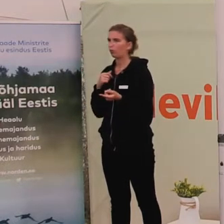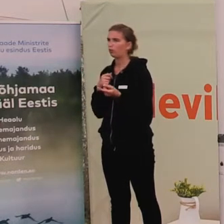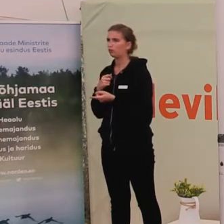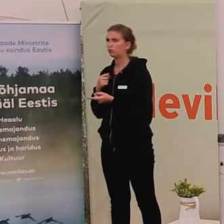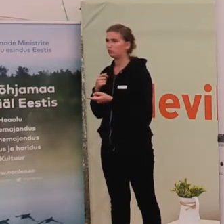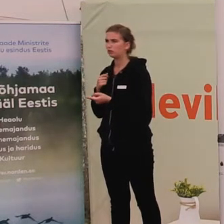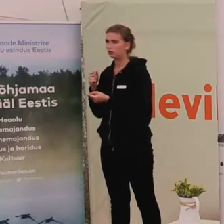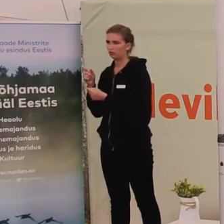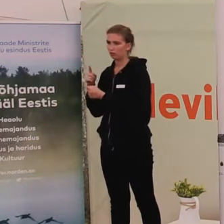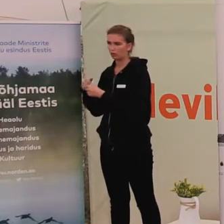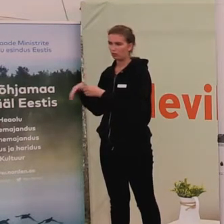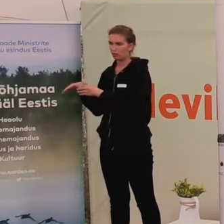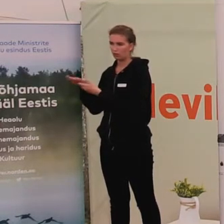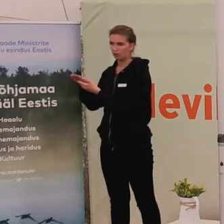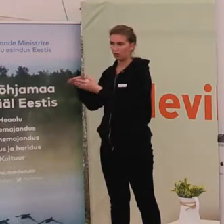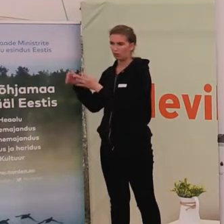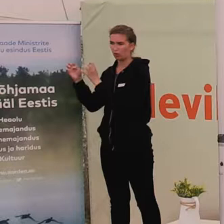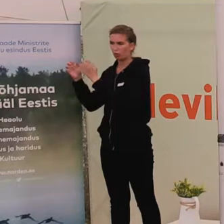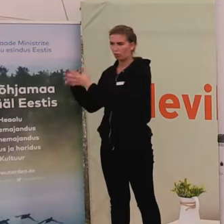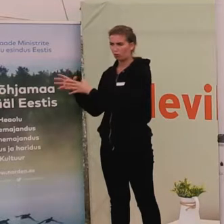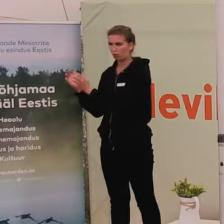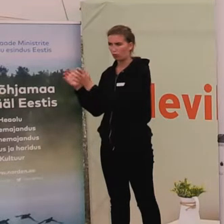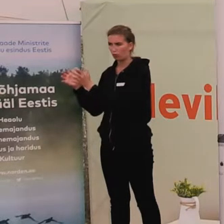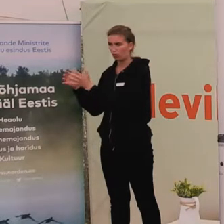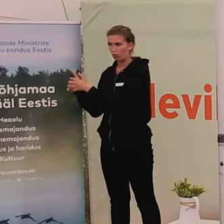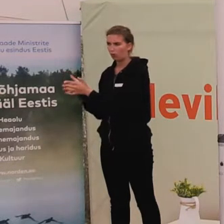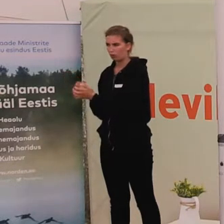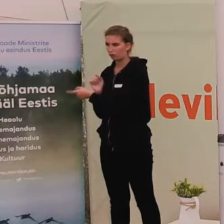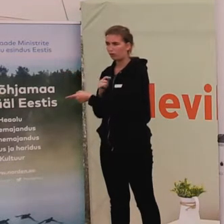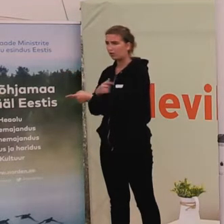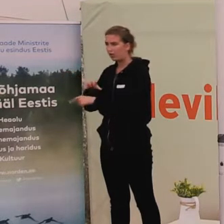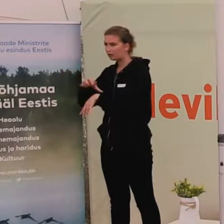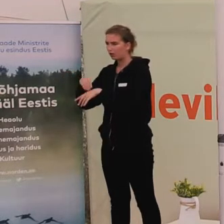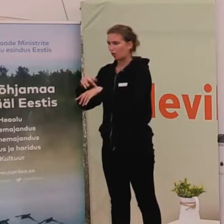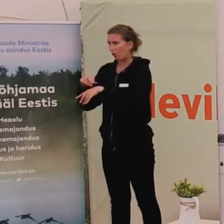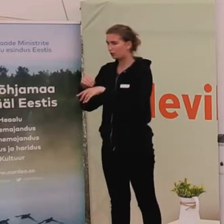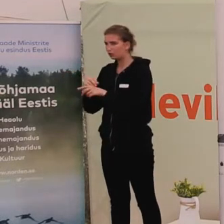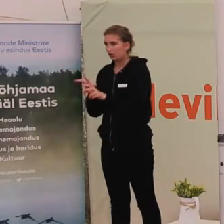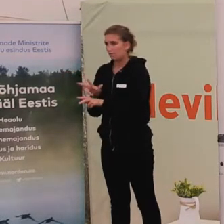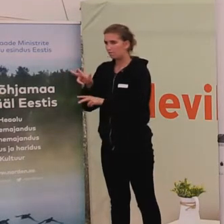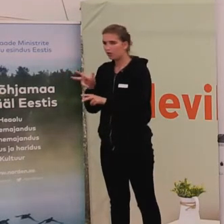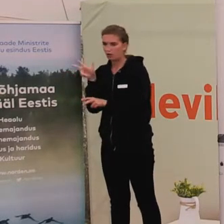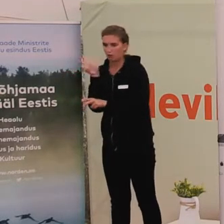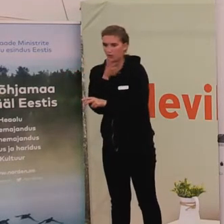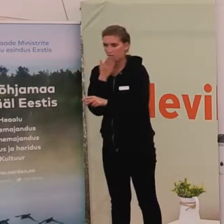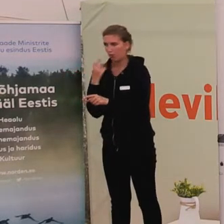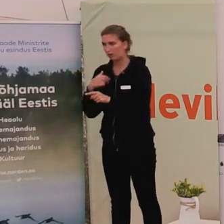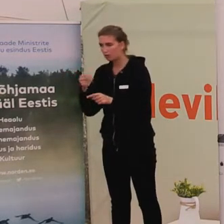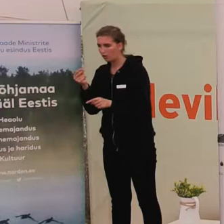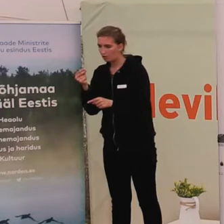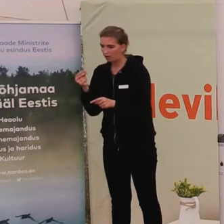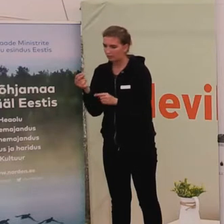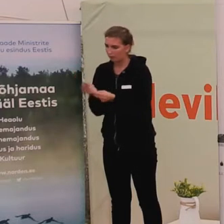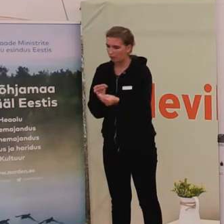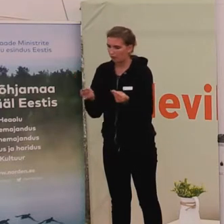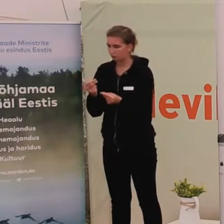meetings. So it's not uncommon in Sweden to hear those ideas about not less money in the